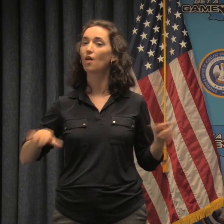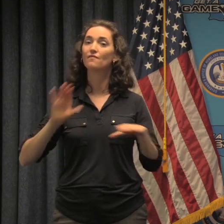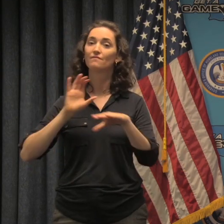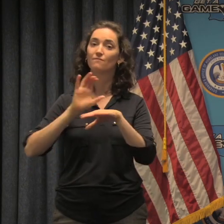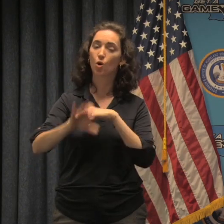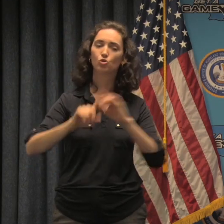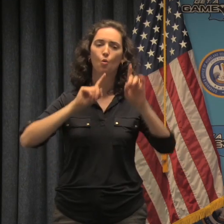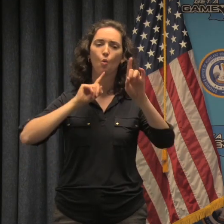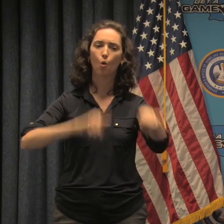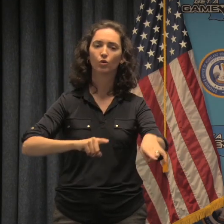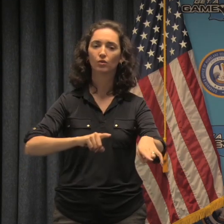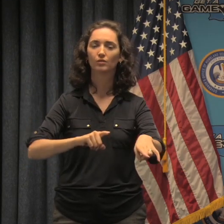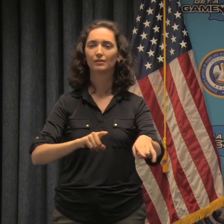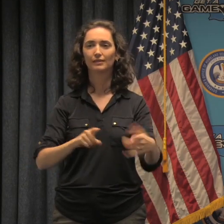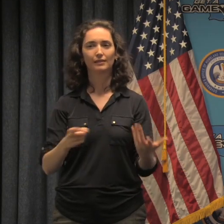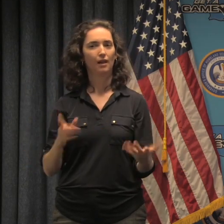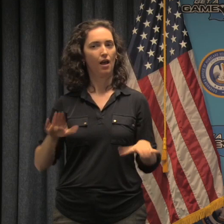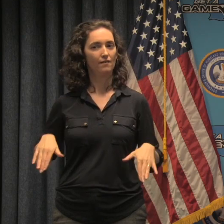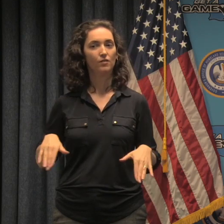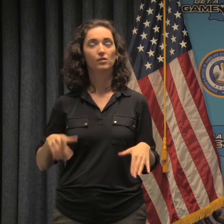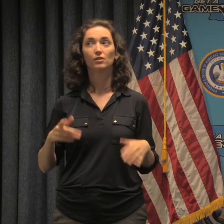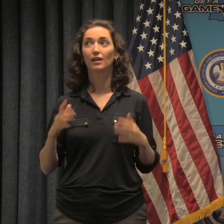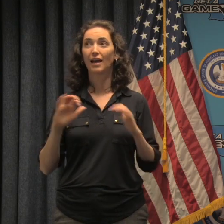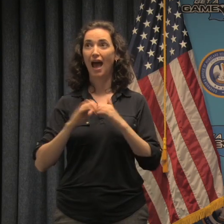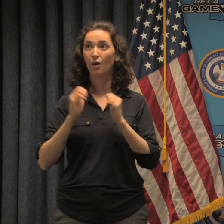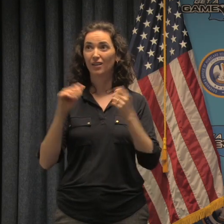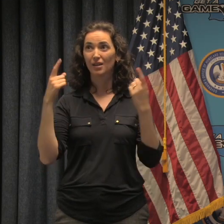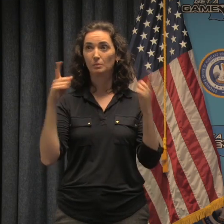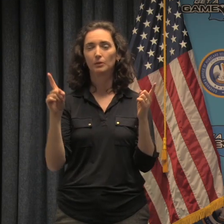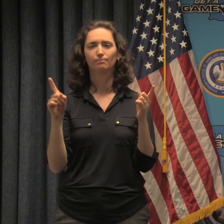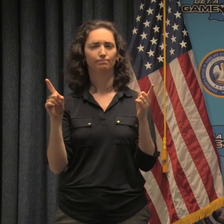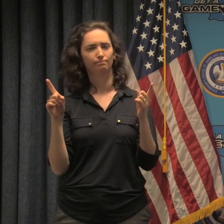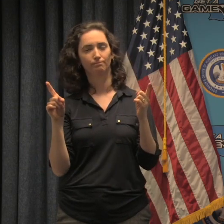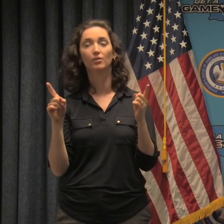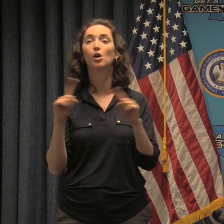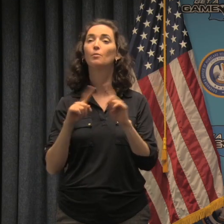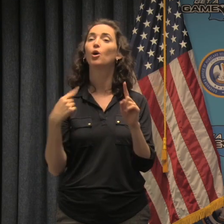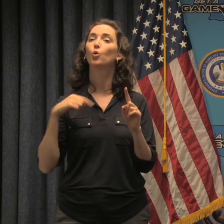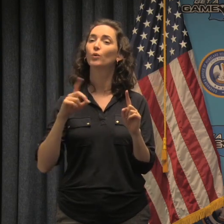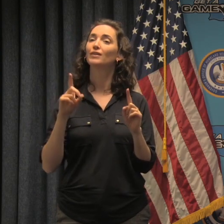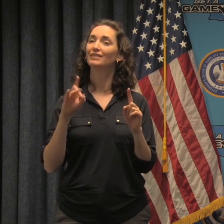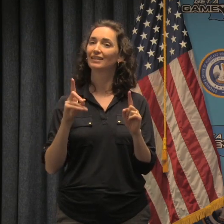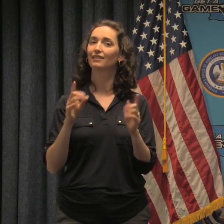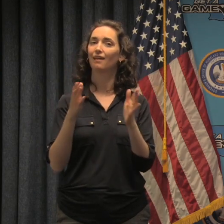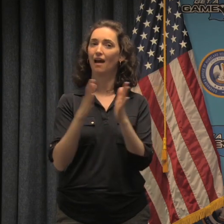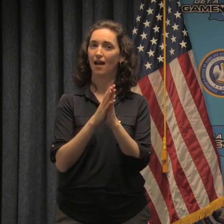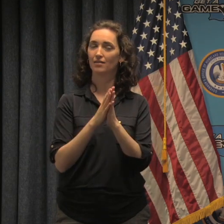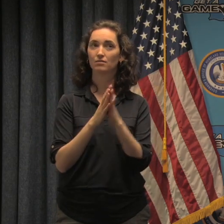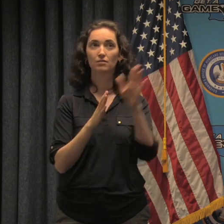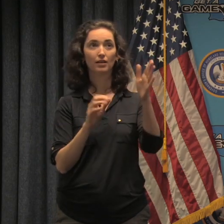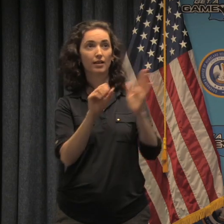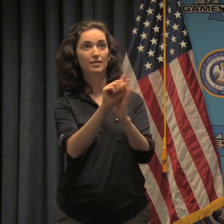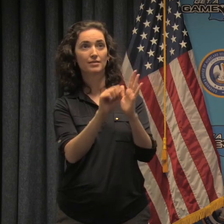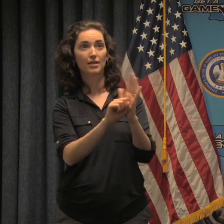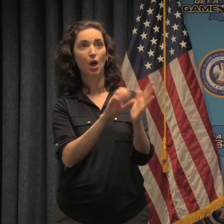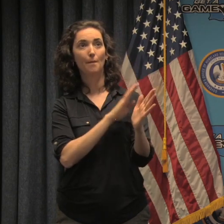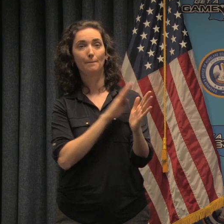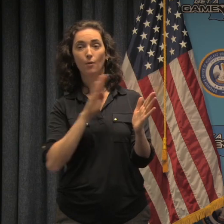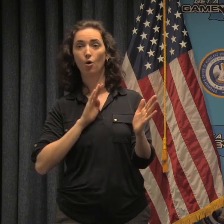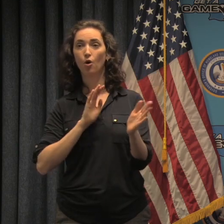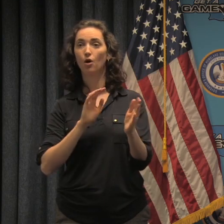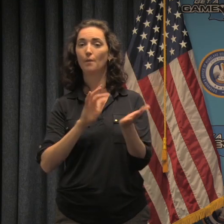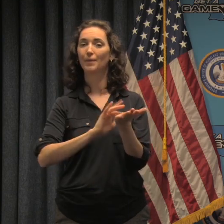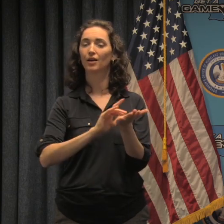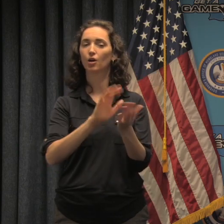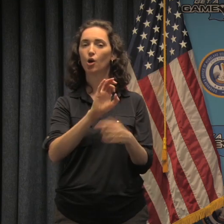I don't know how we would stand something like that up. But we have requested through the State Board of Medical Examiners and through the Nursing